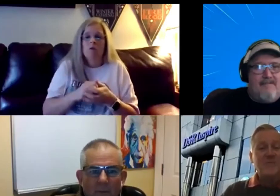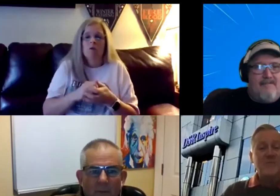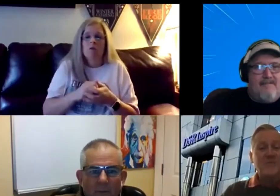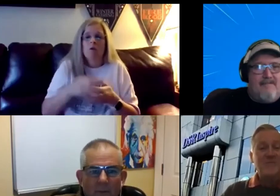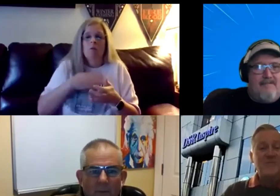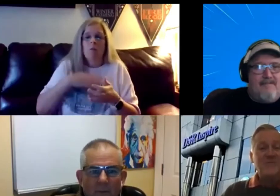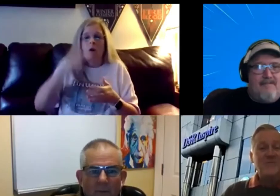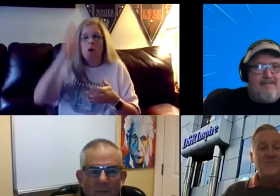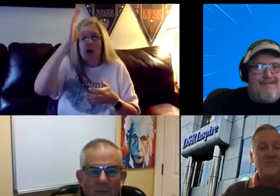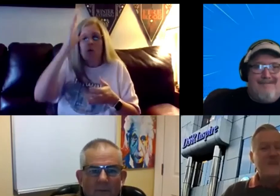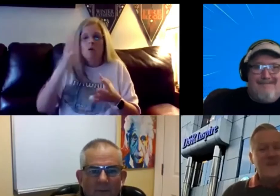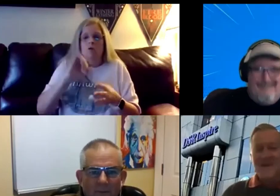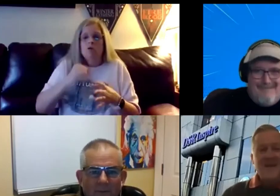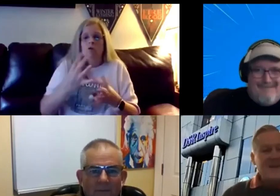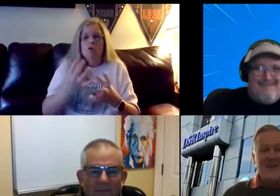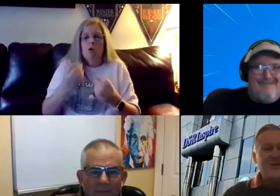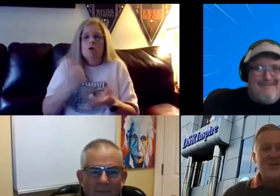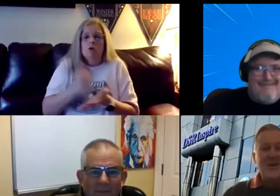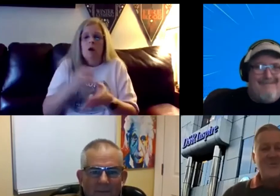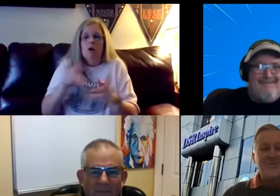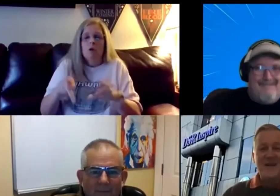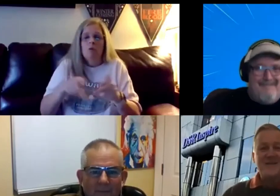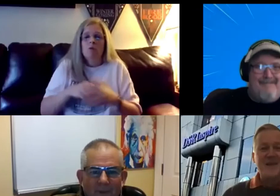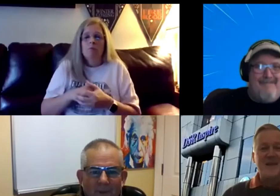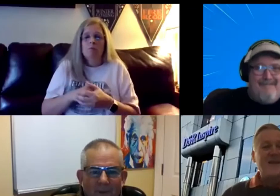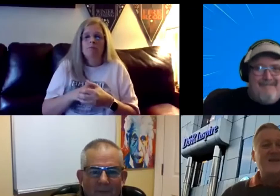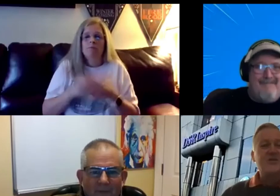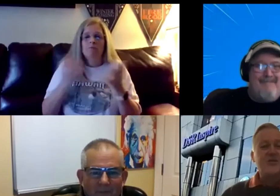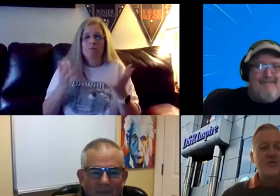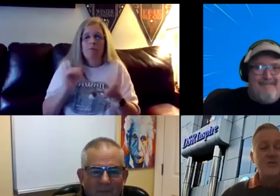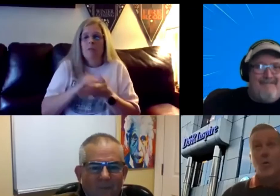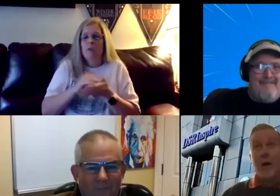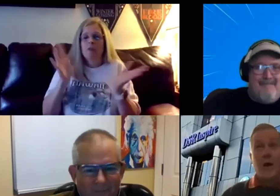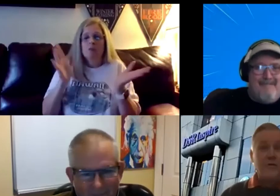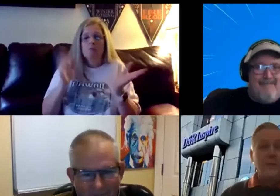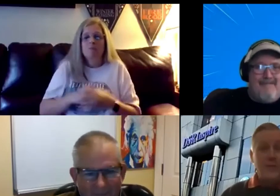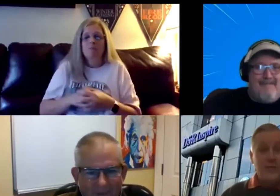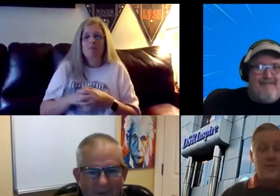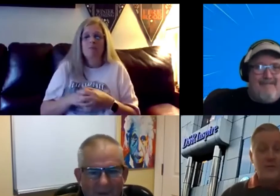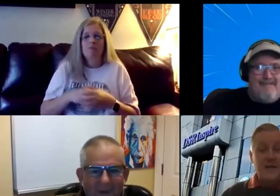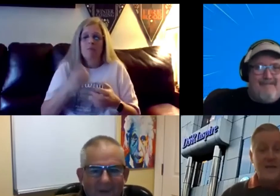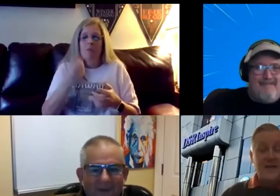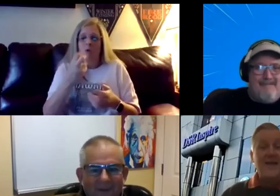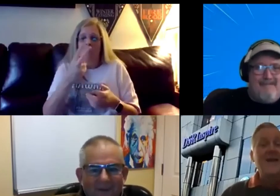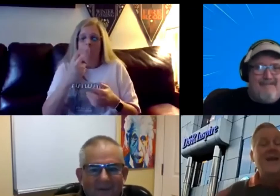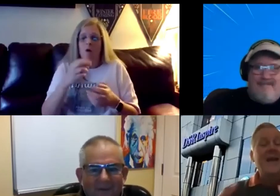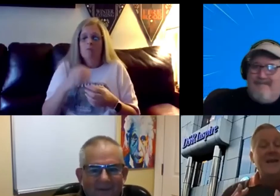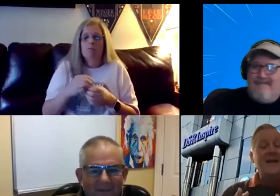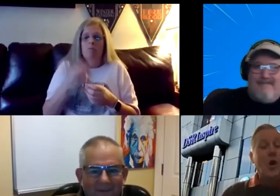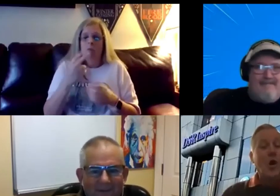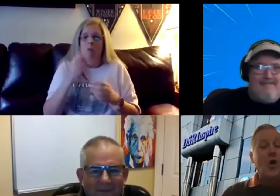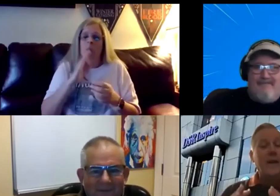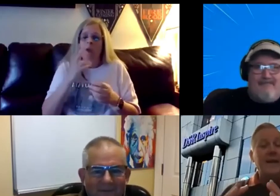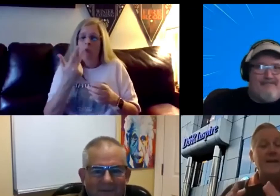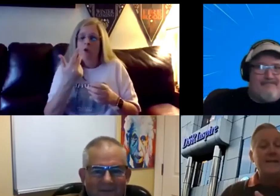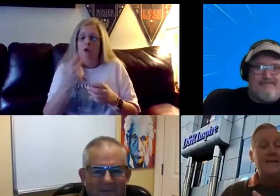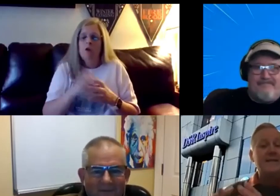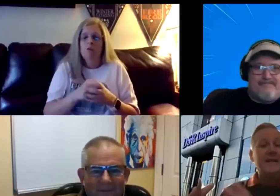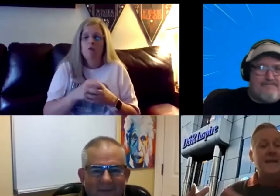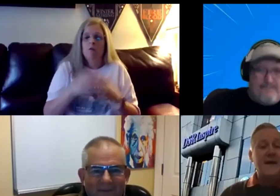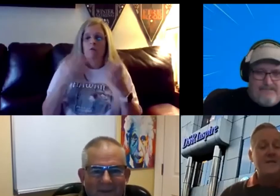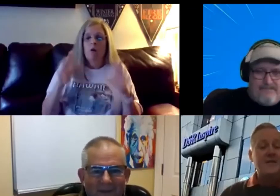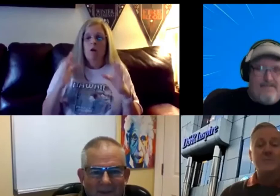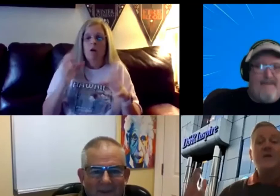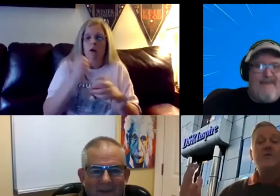people. Here you go. That's it. He's 12. He'll be 13. And he already gets